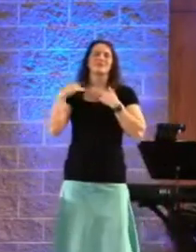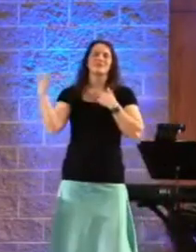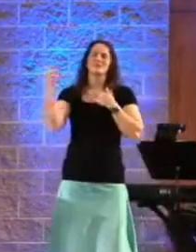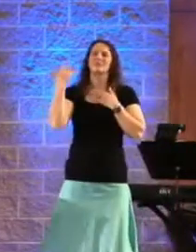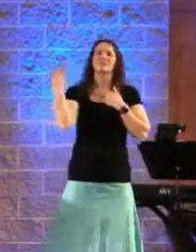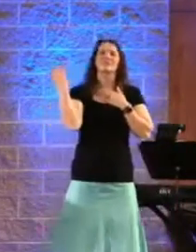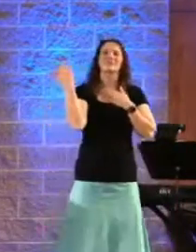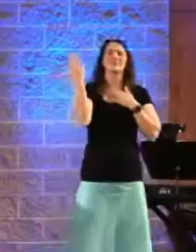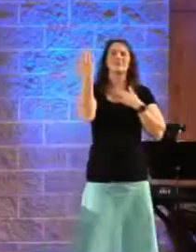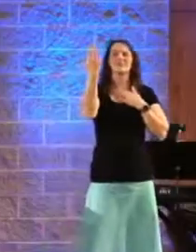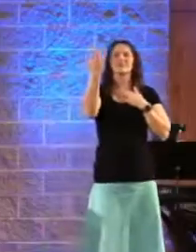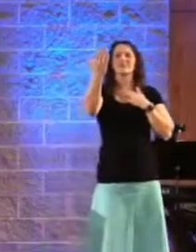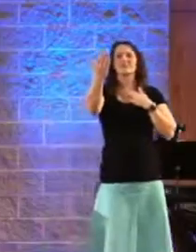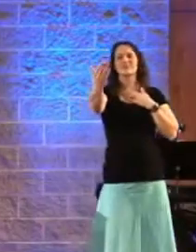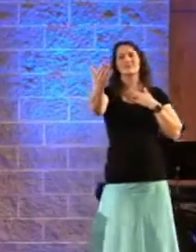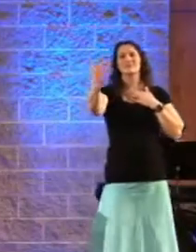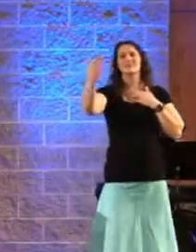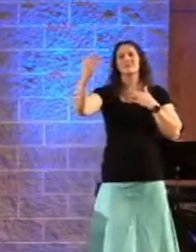forever